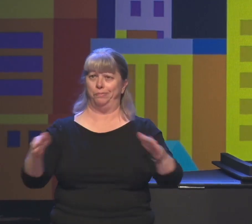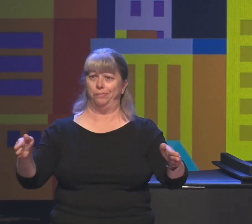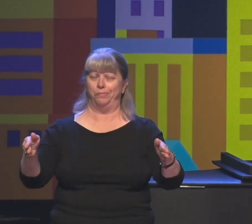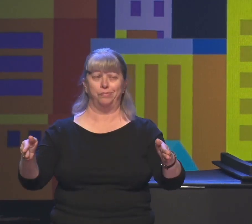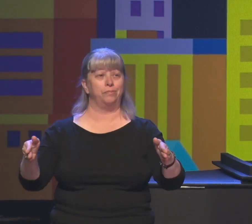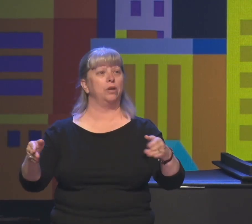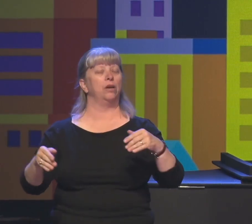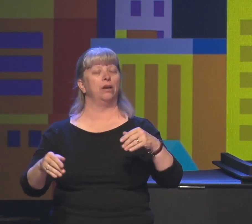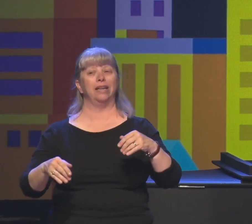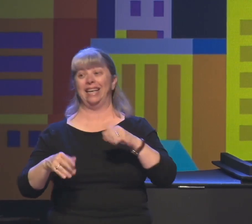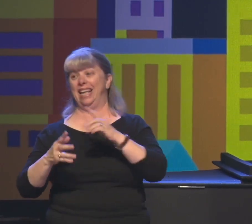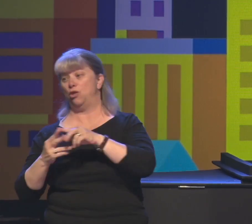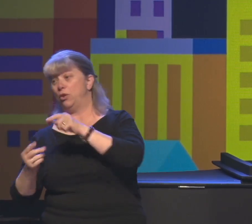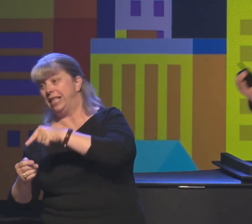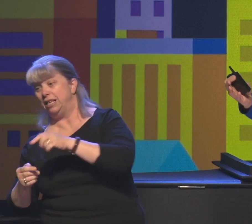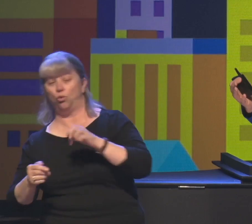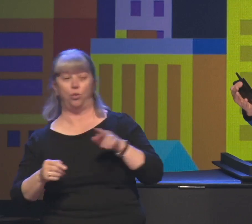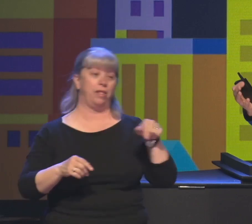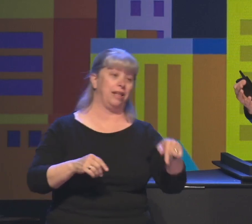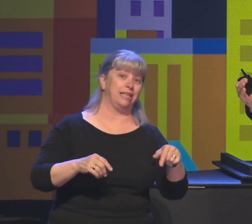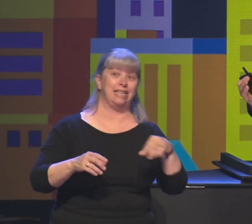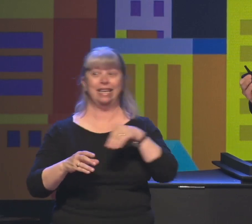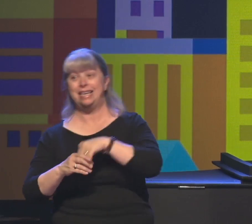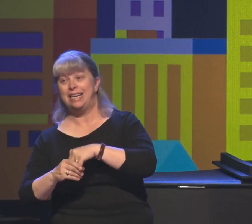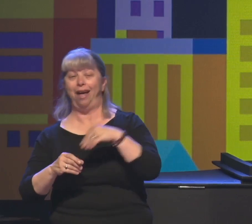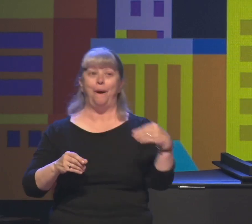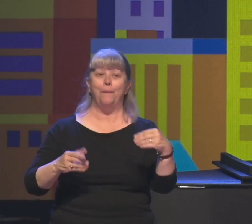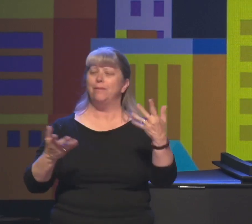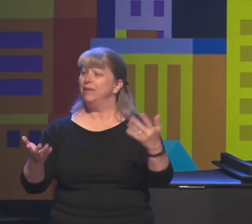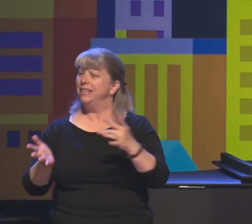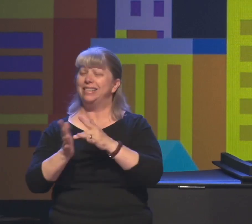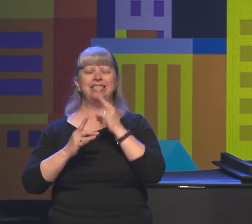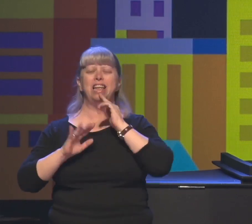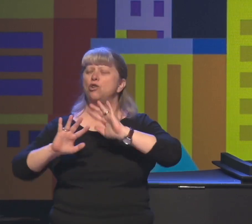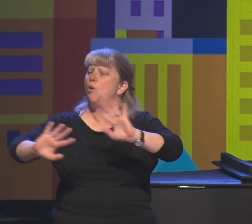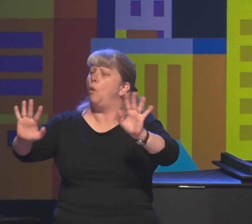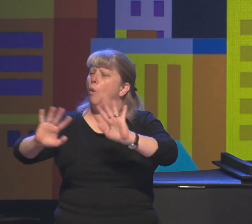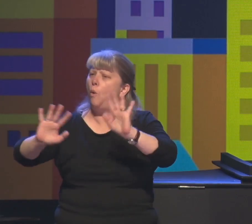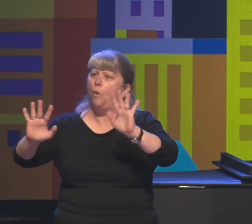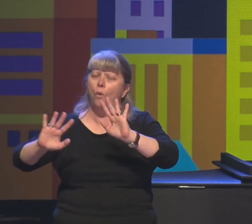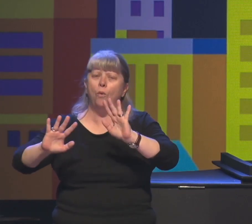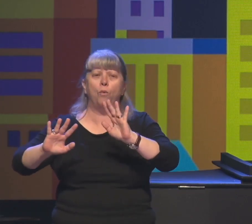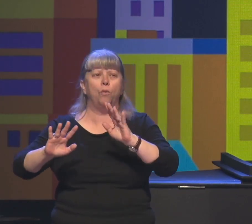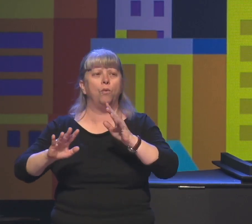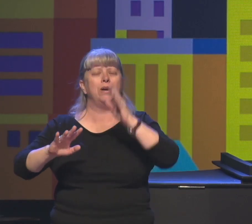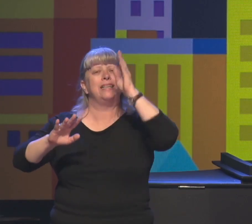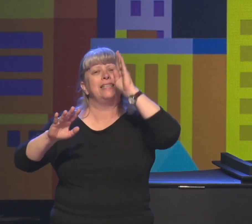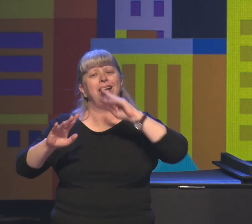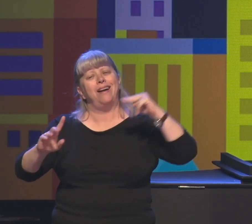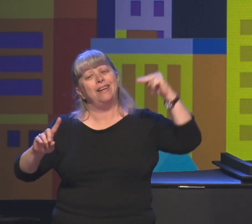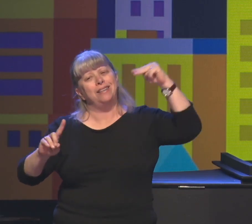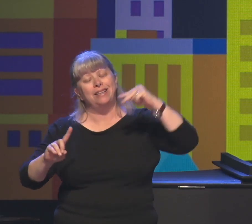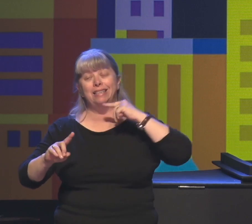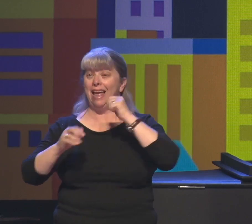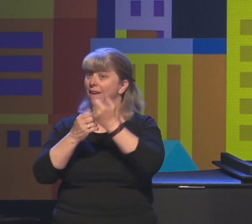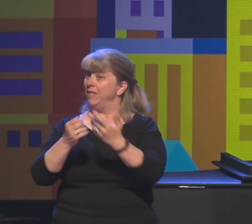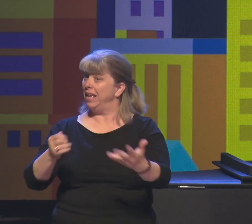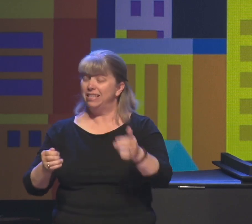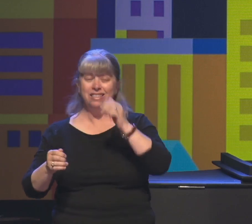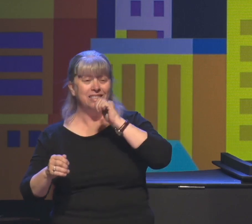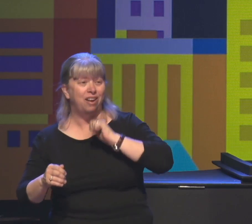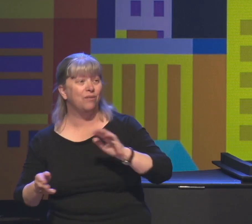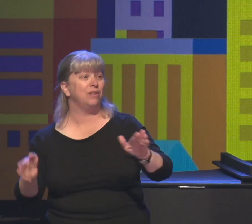an either or. There's an in and an out. And Jesus is saying, no. The divine way of seeing it is that all things, even suffering,